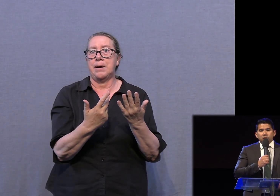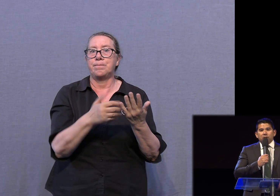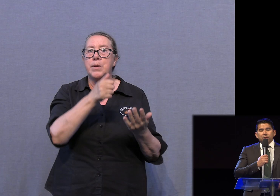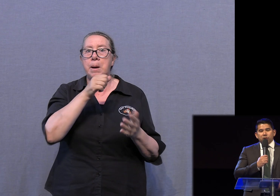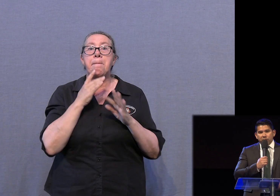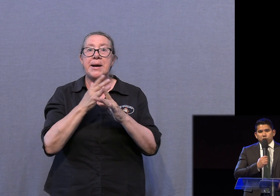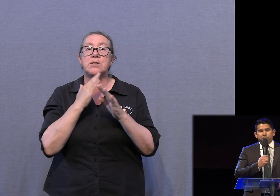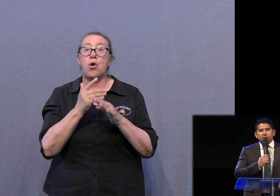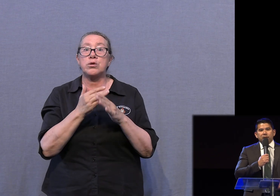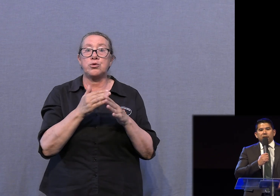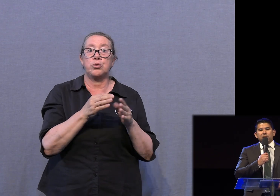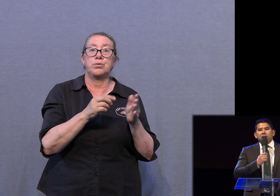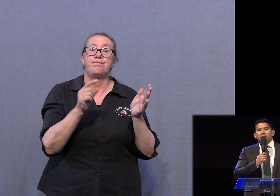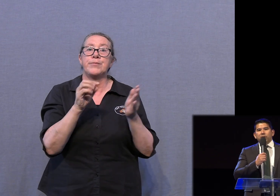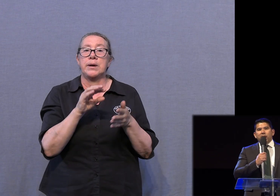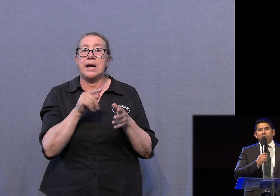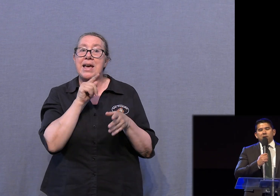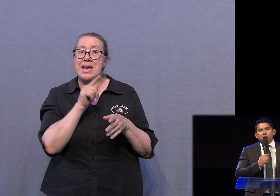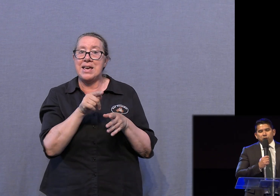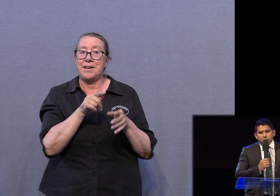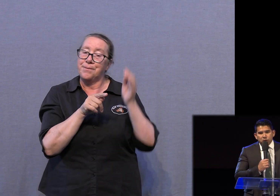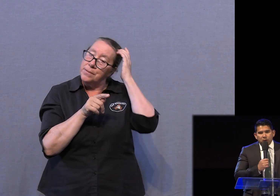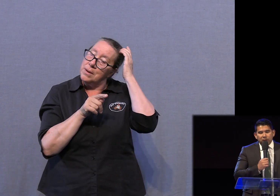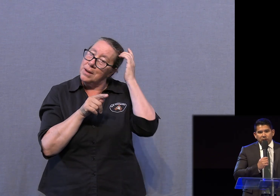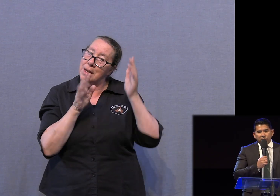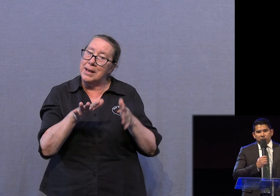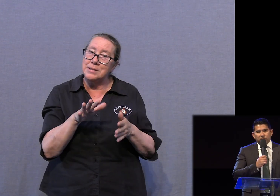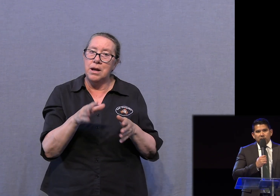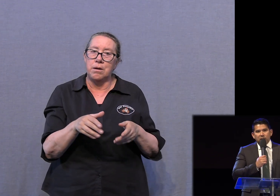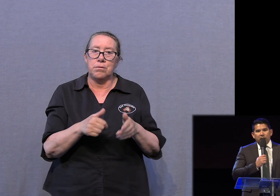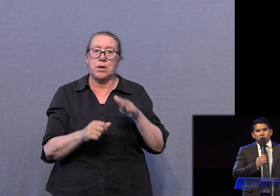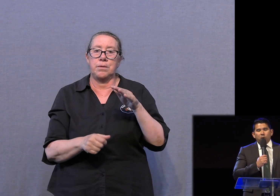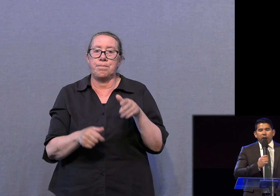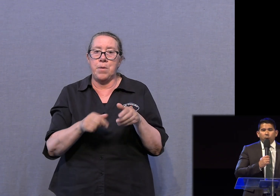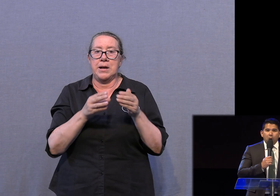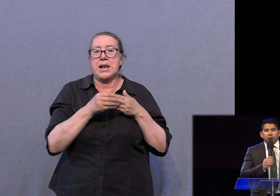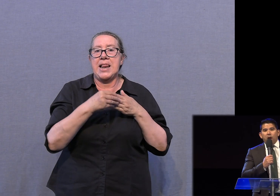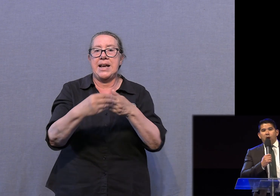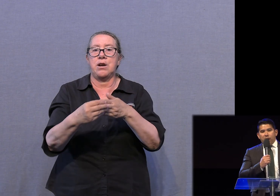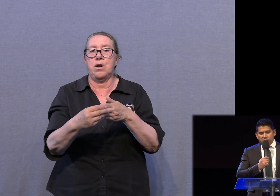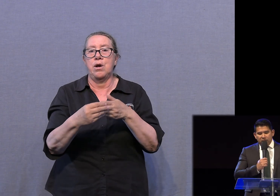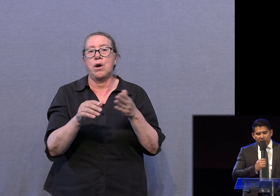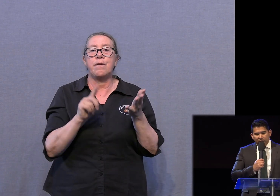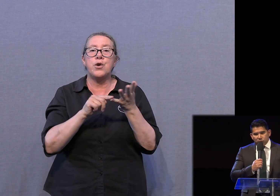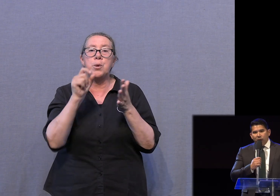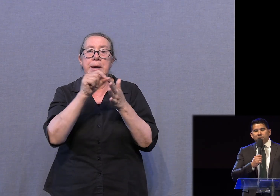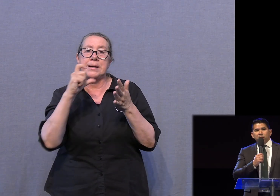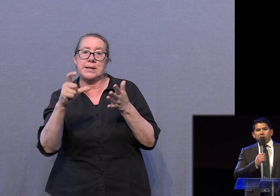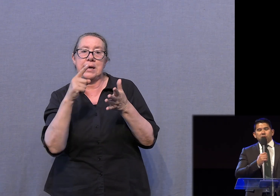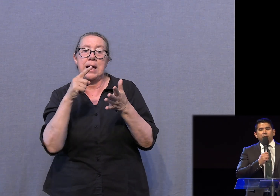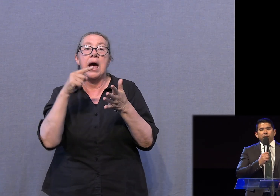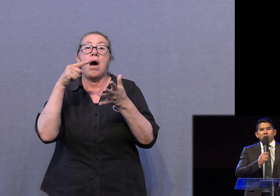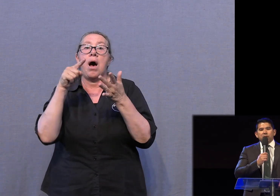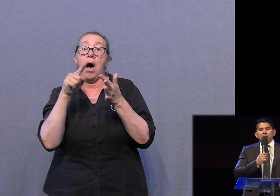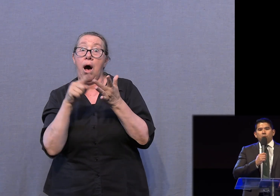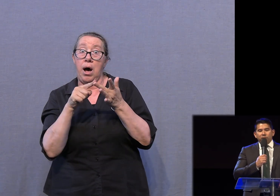and he is the general superintendent of the United Pentecostal Church International. And so why don't we open our hearts and let's welcome to